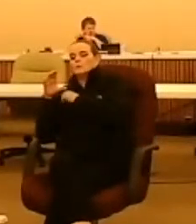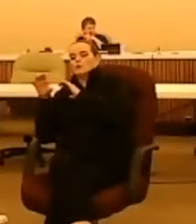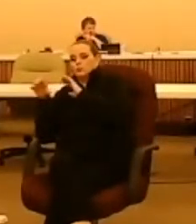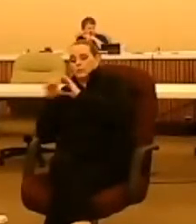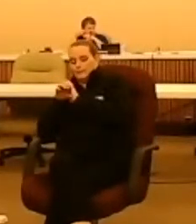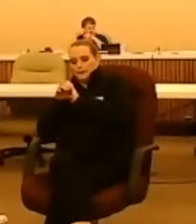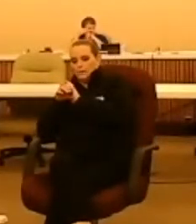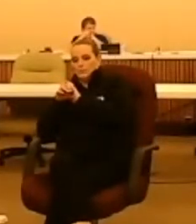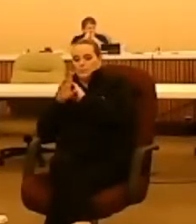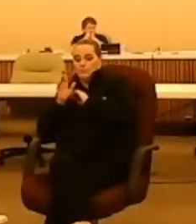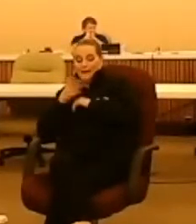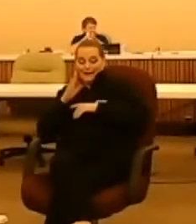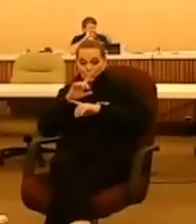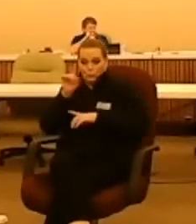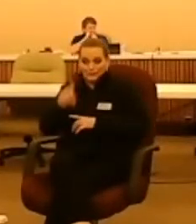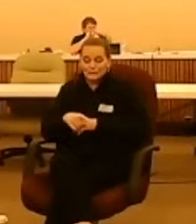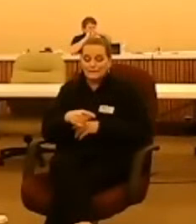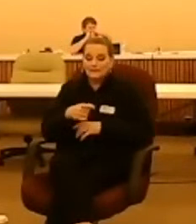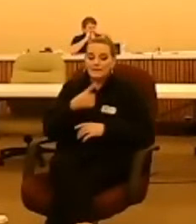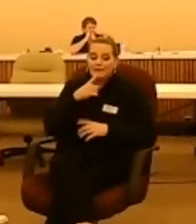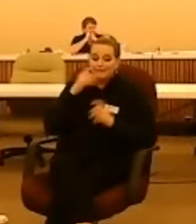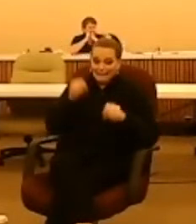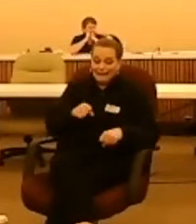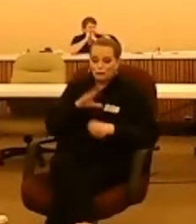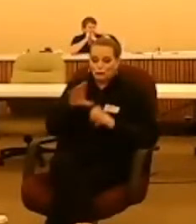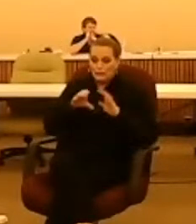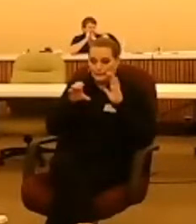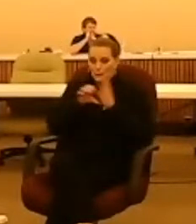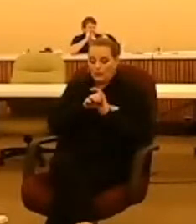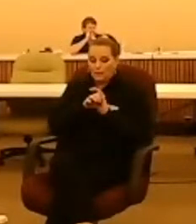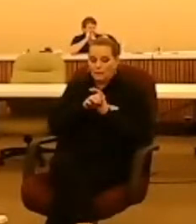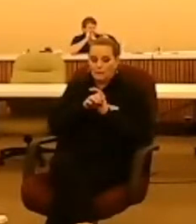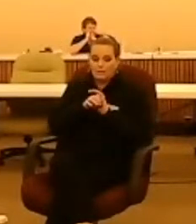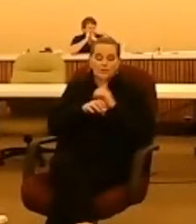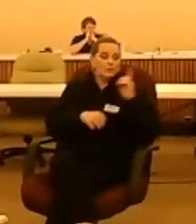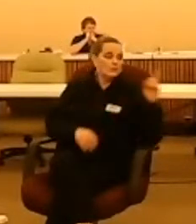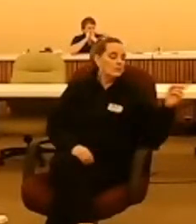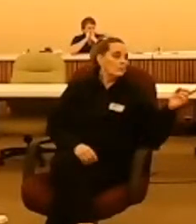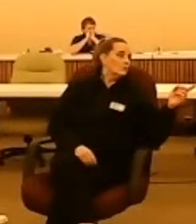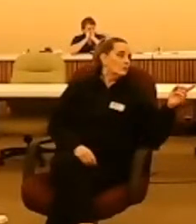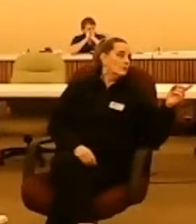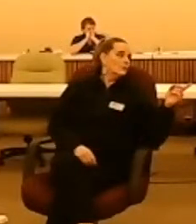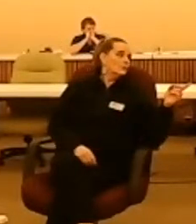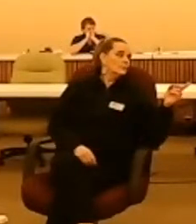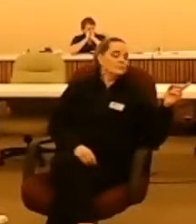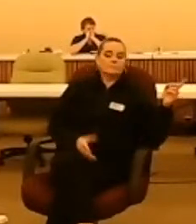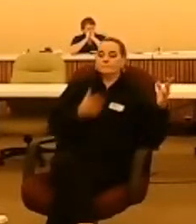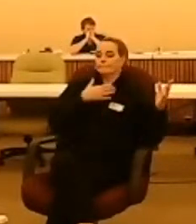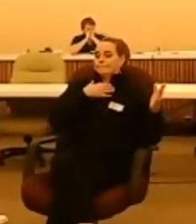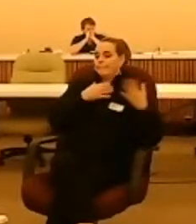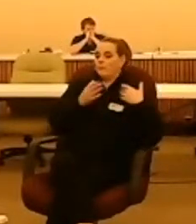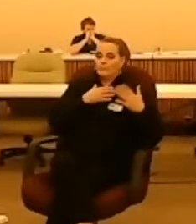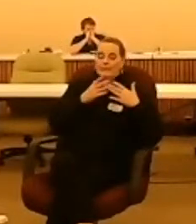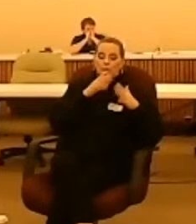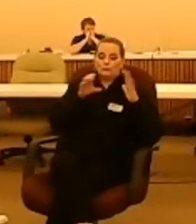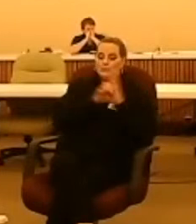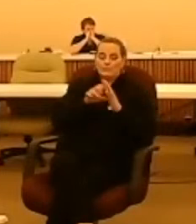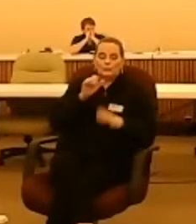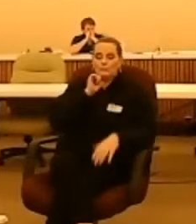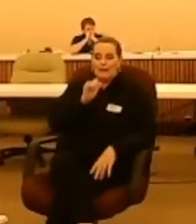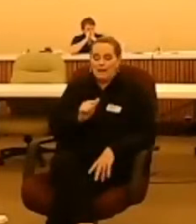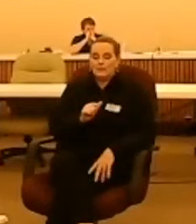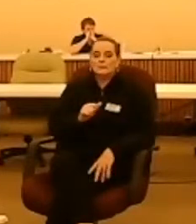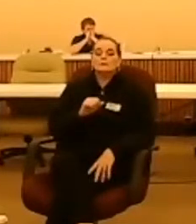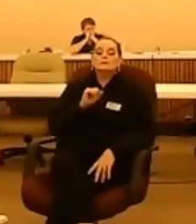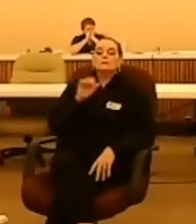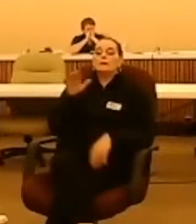Well- Is potentially that could be, someone could find that as Well, fraud? whether it's criminal or not, if you were to go